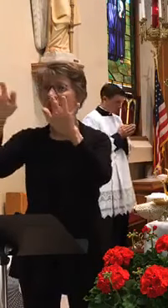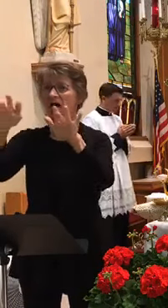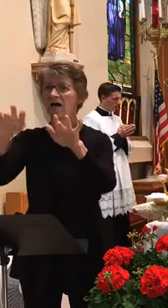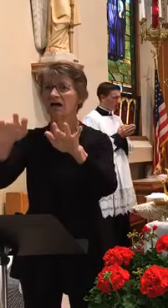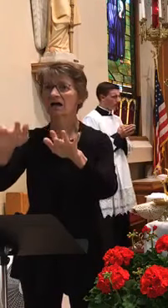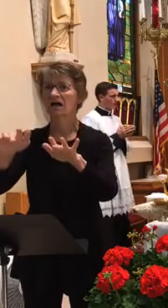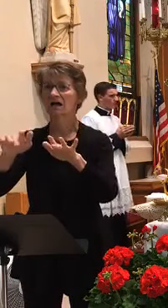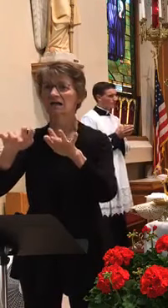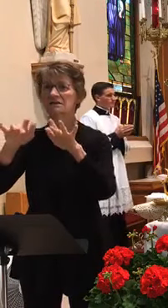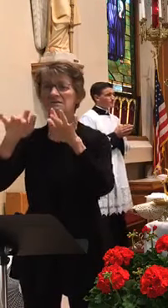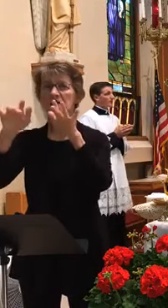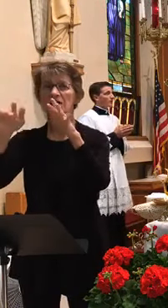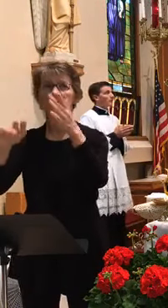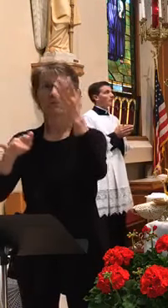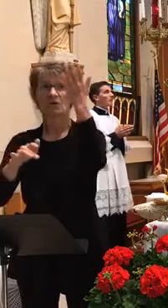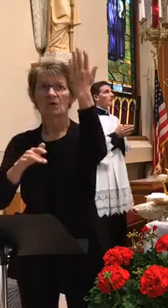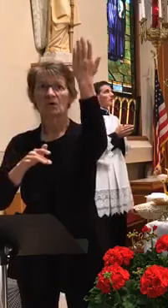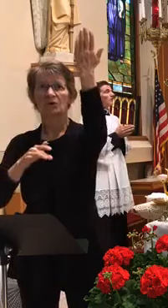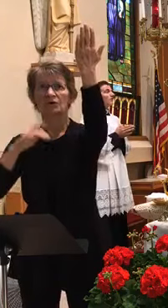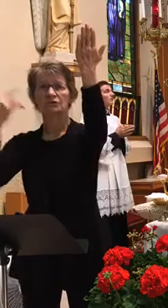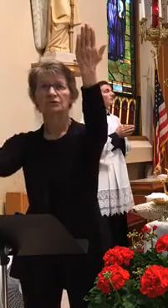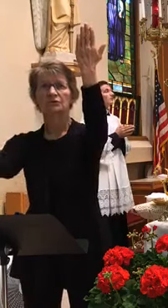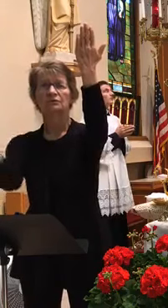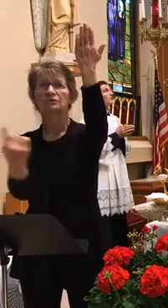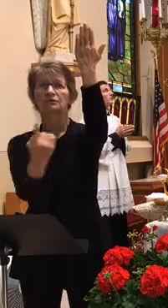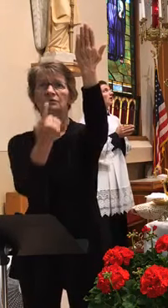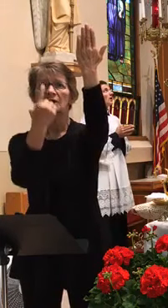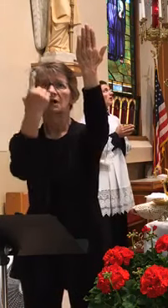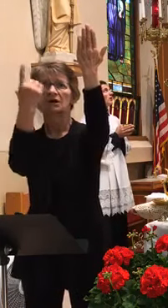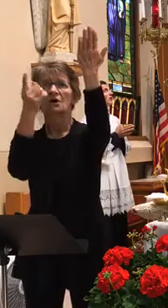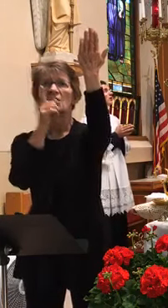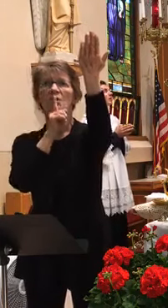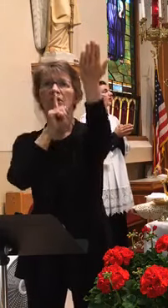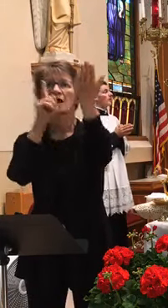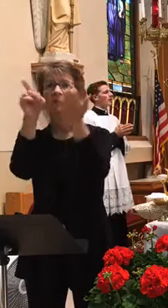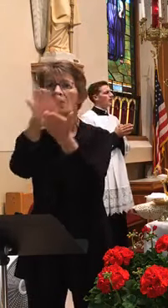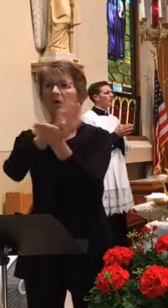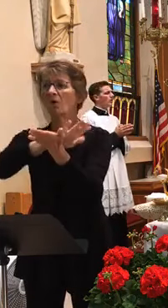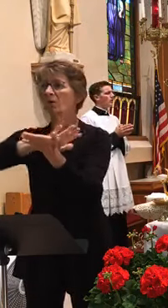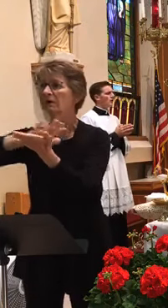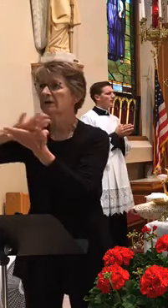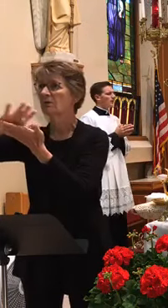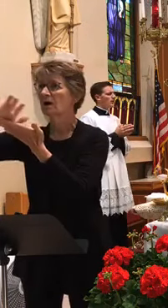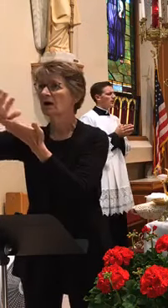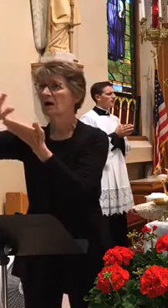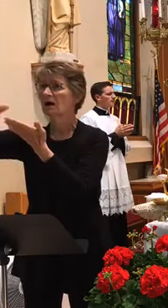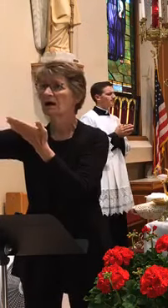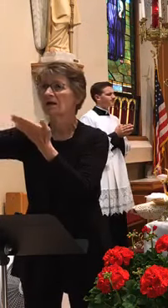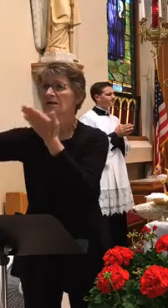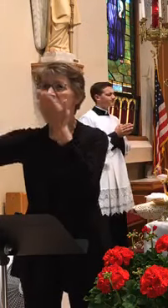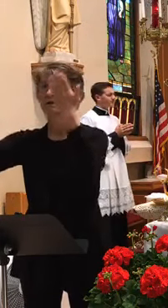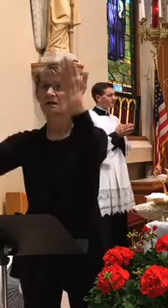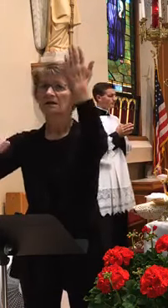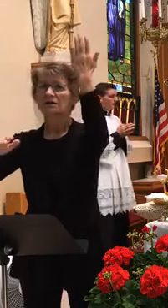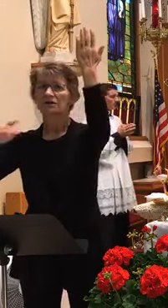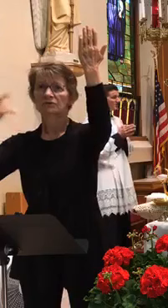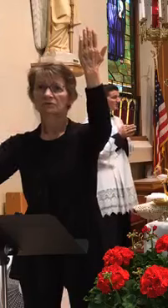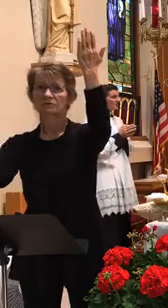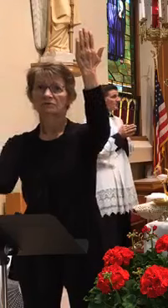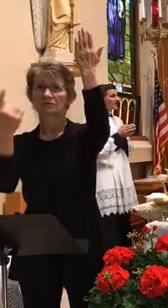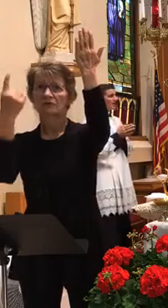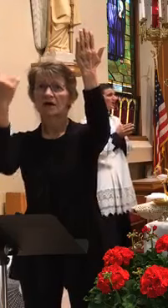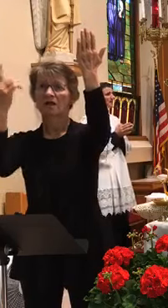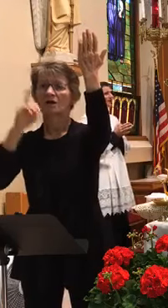on us. For you alone are the Holy One.